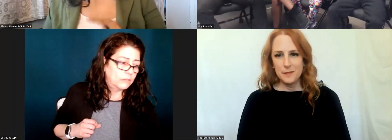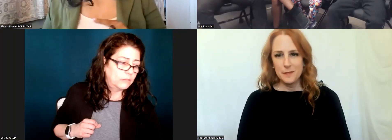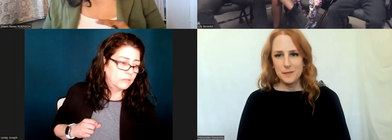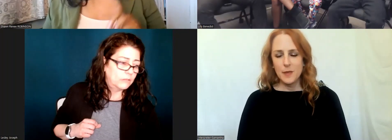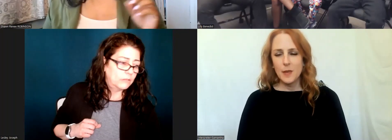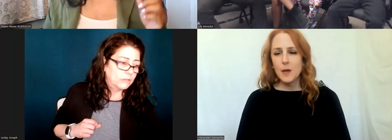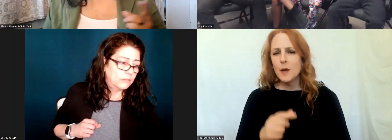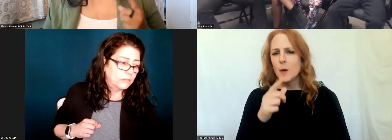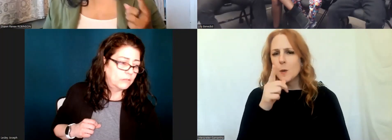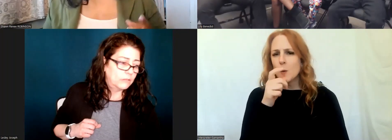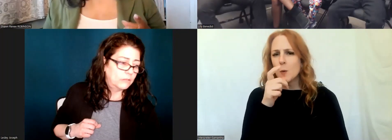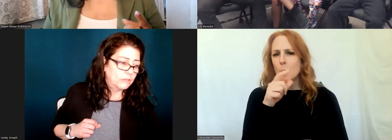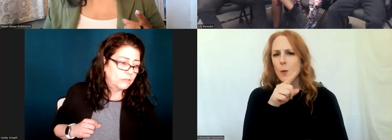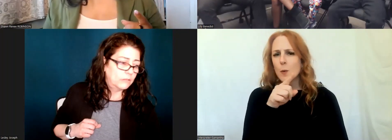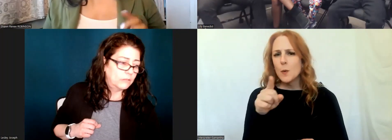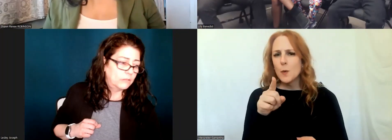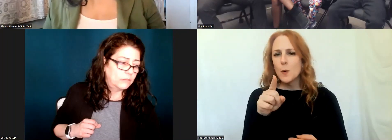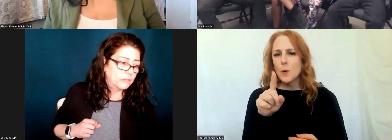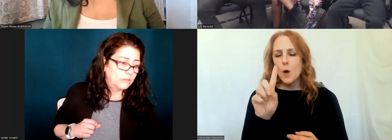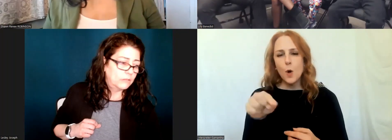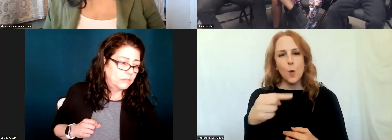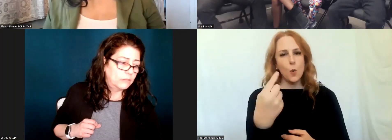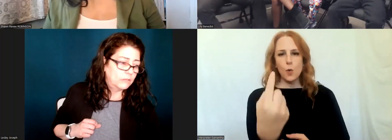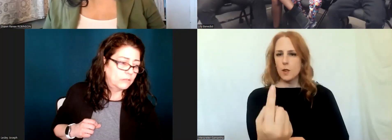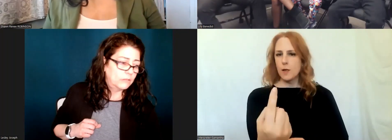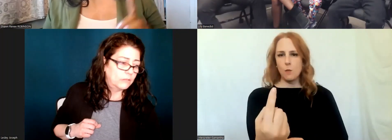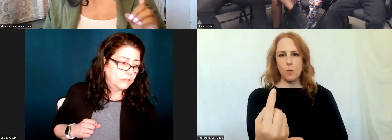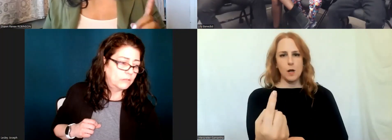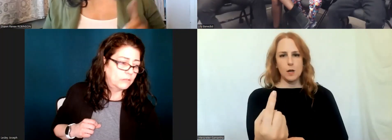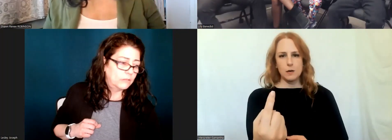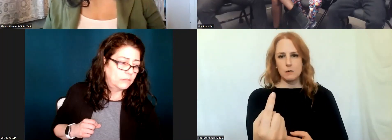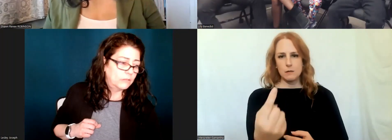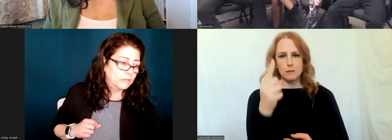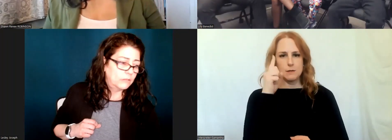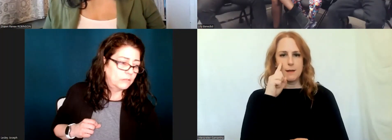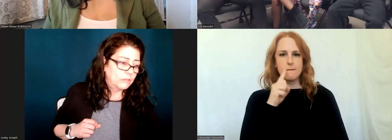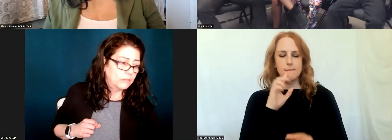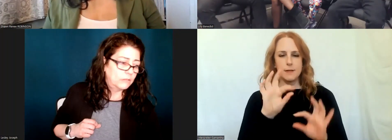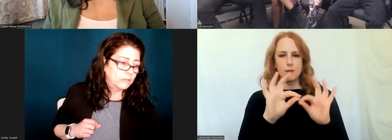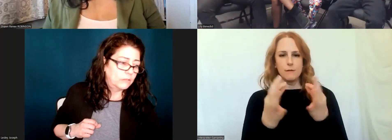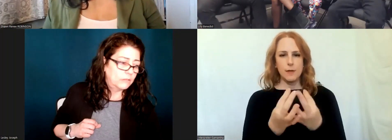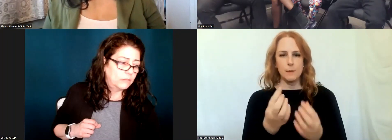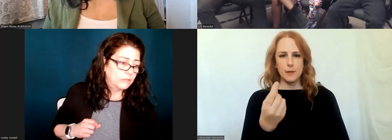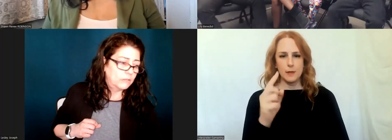how many of you are the only person in your family who is deaf or hard of